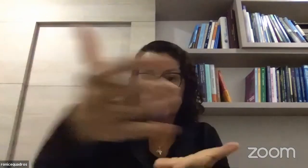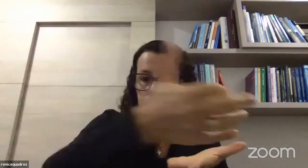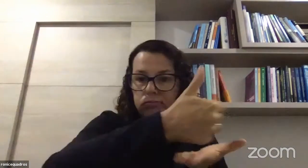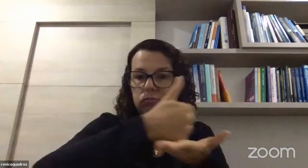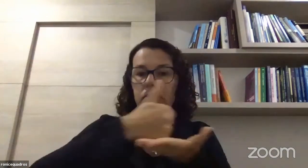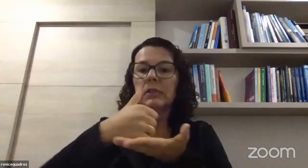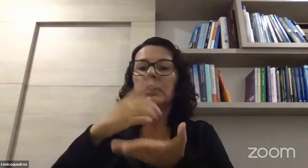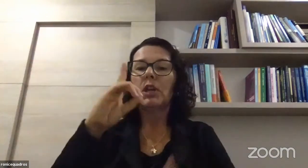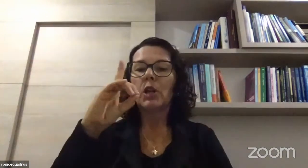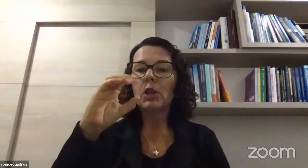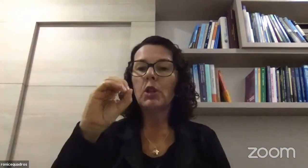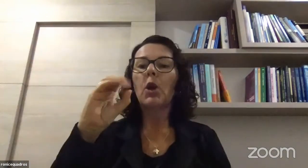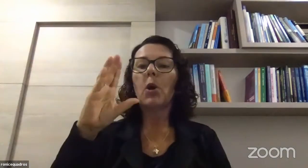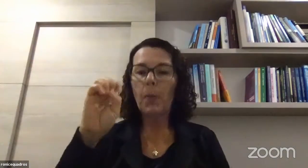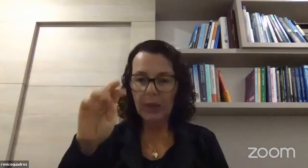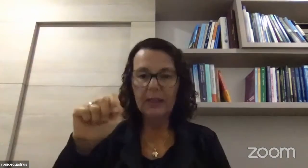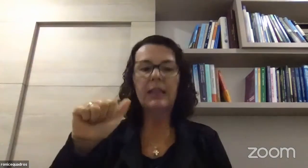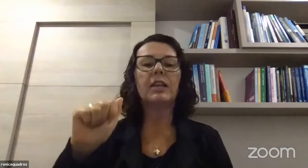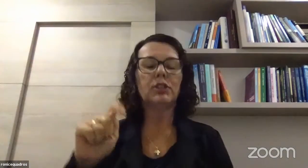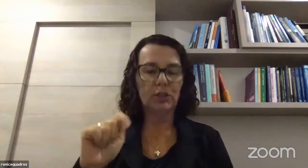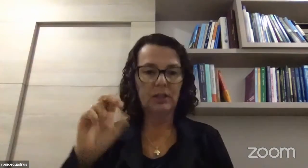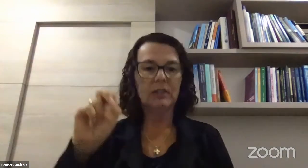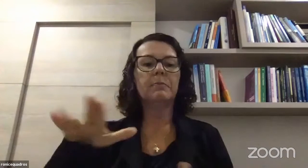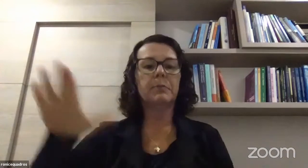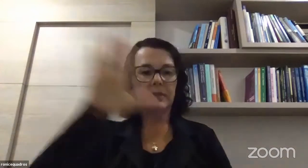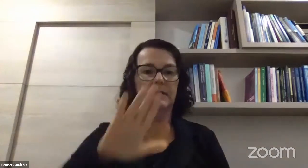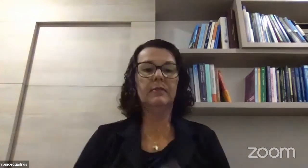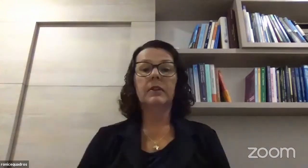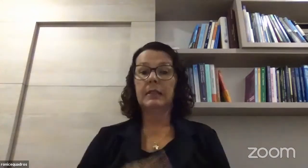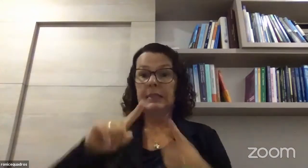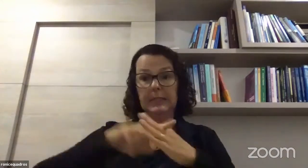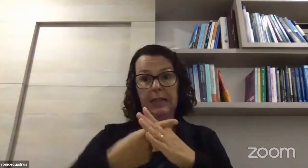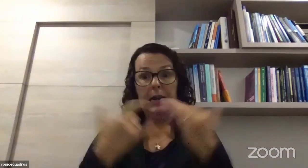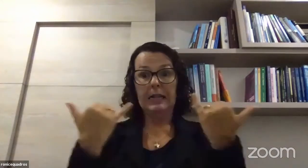has a lot of documentation across Brazil.